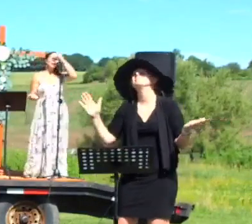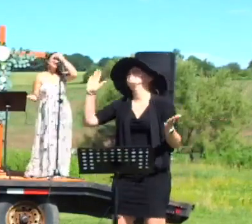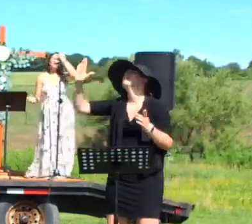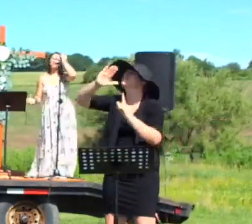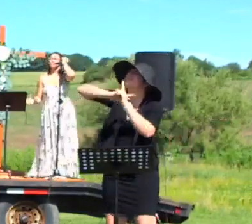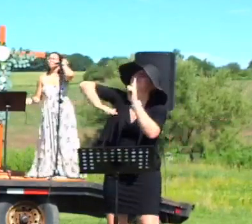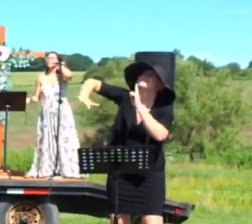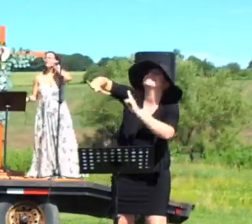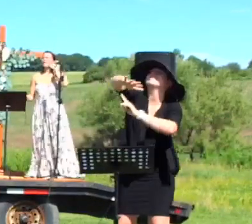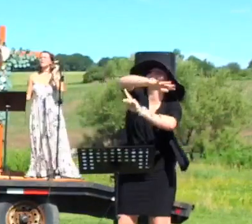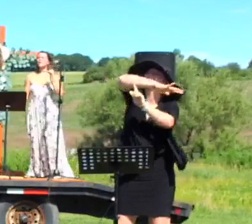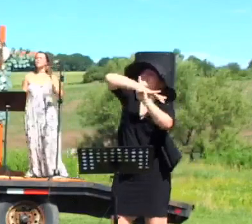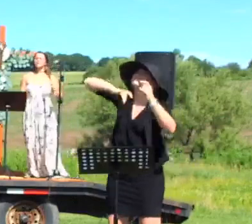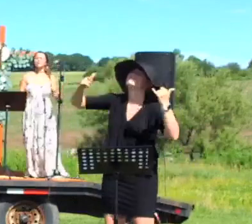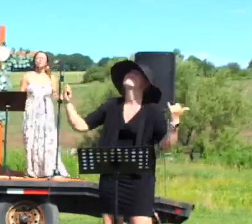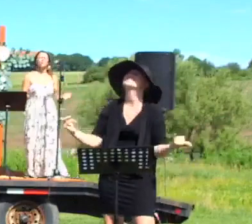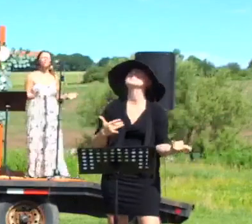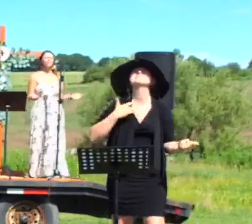undone. Your